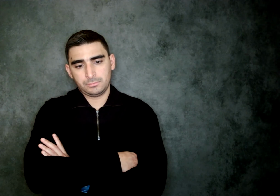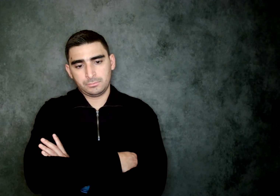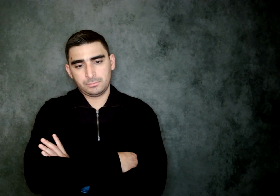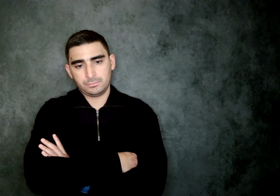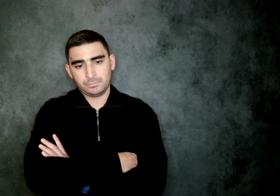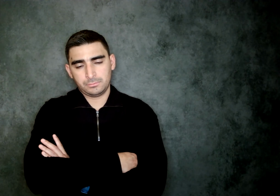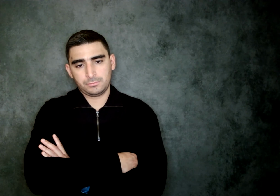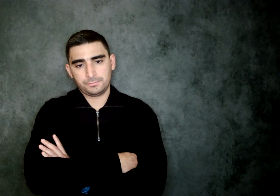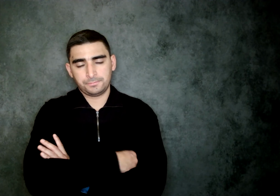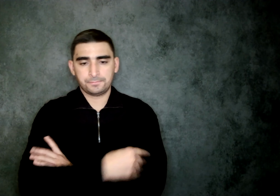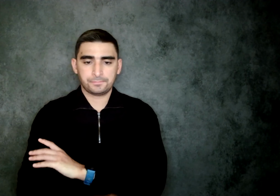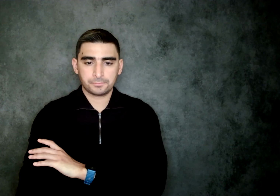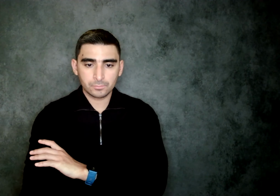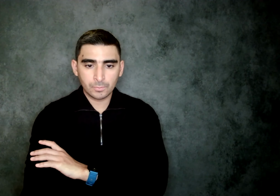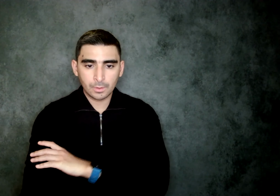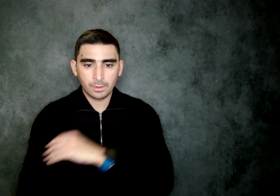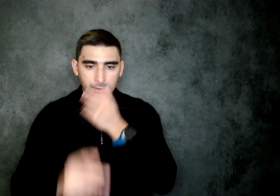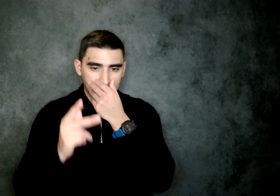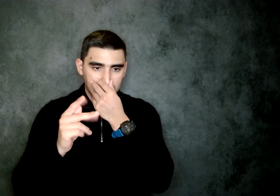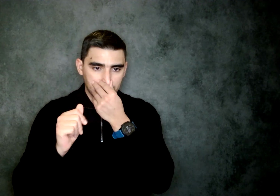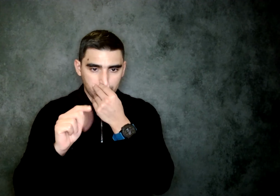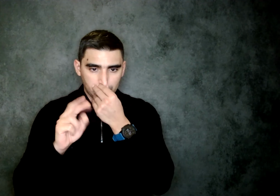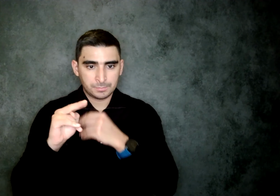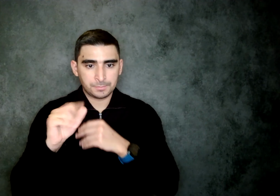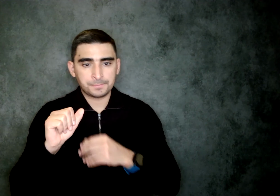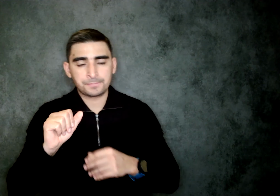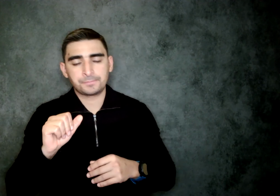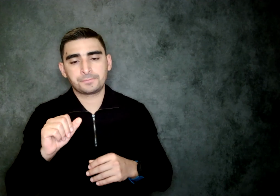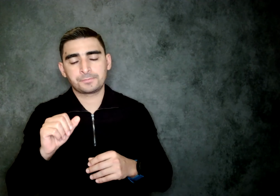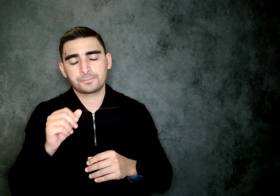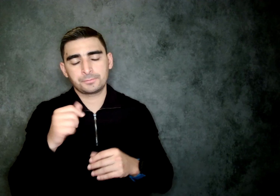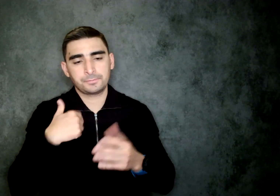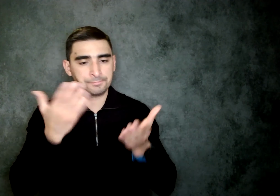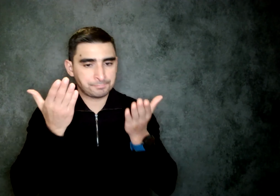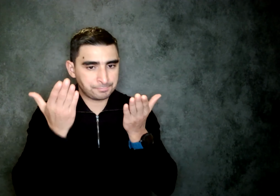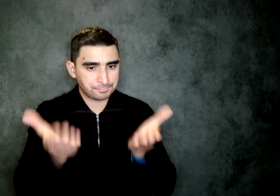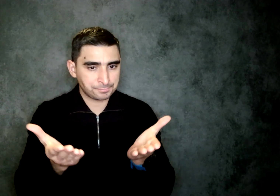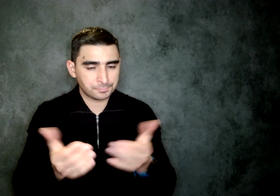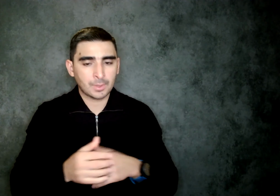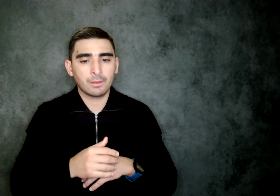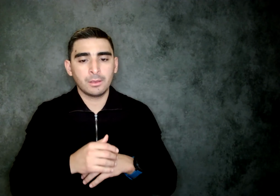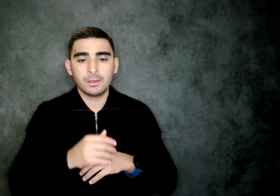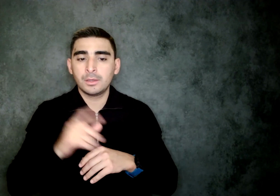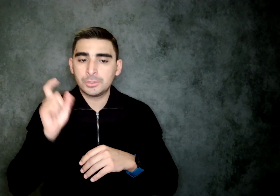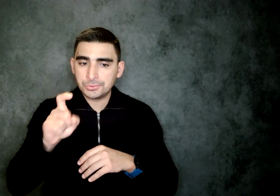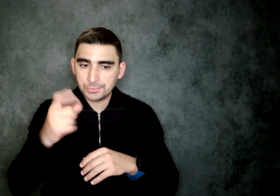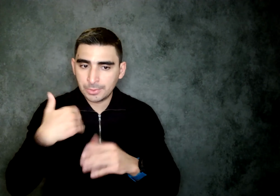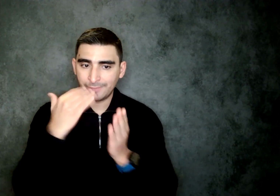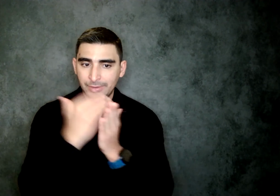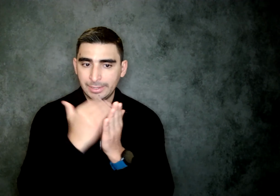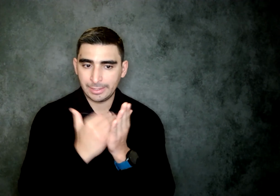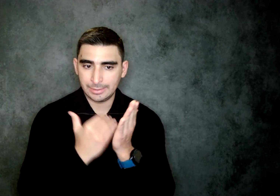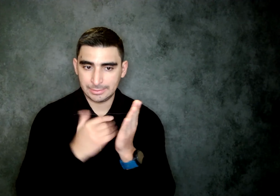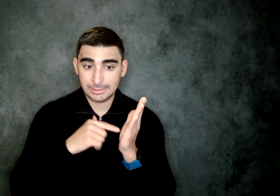If I could make a suggestion, I think the only things we were supposed to have a list and then do some prioritizing,